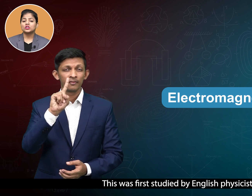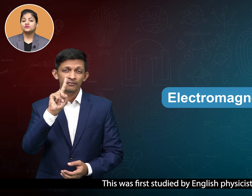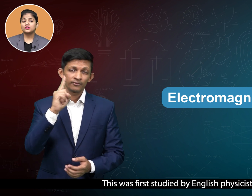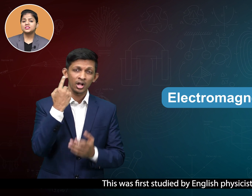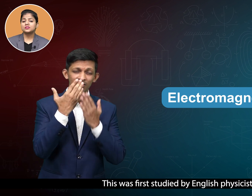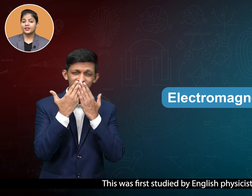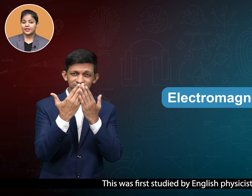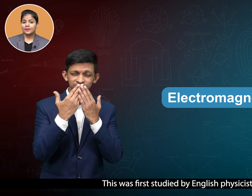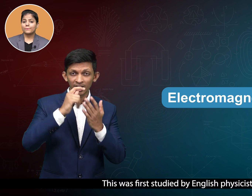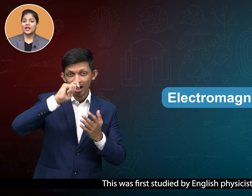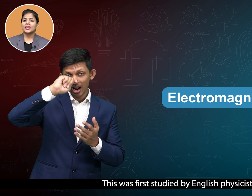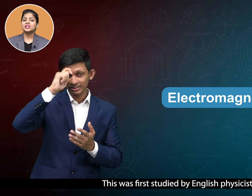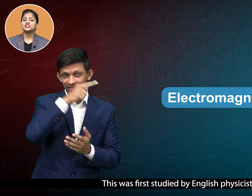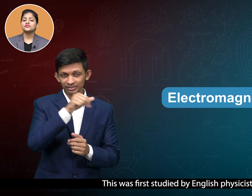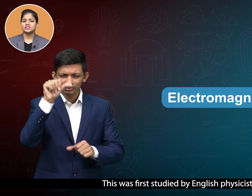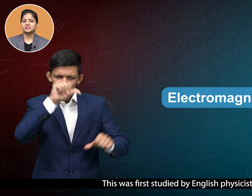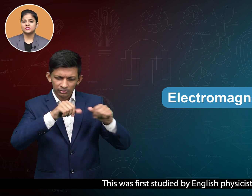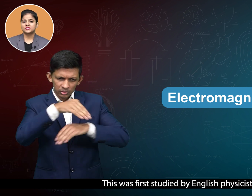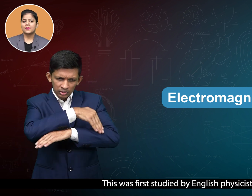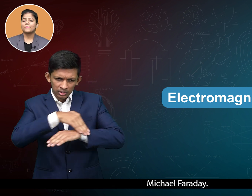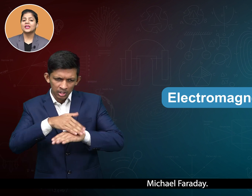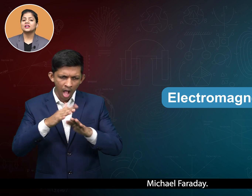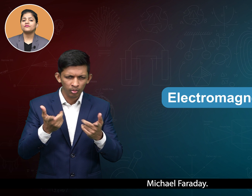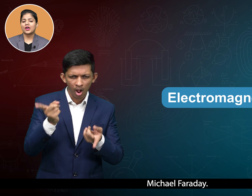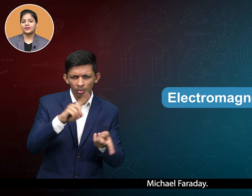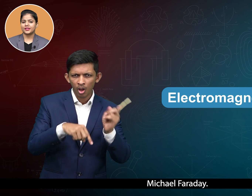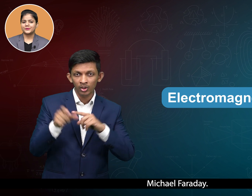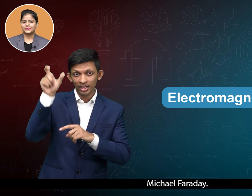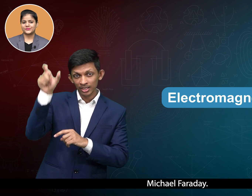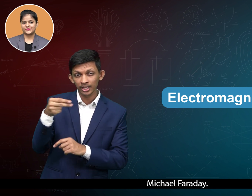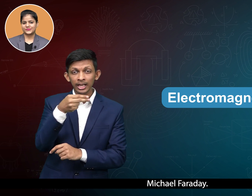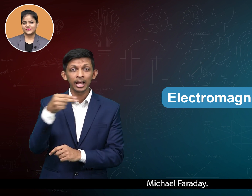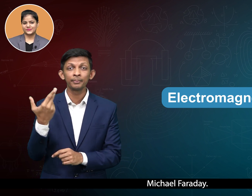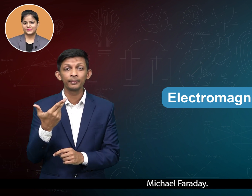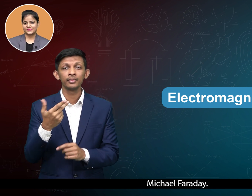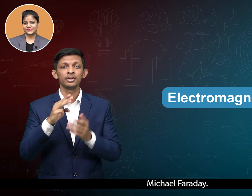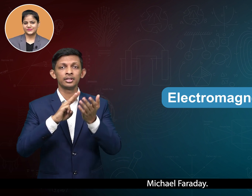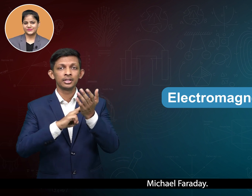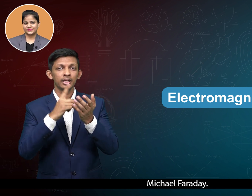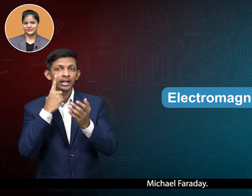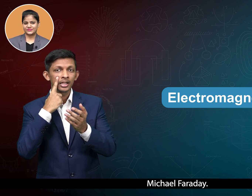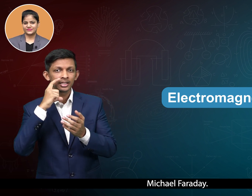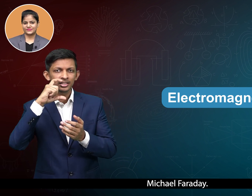This was first studied by English physicist Michael Faraday.